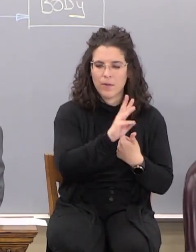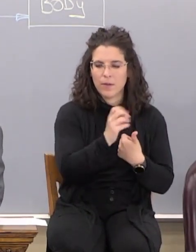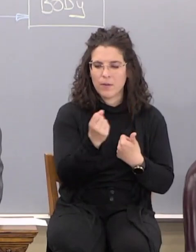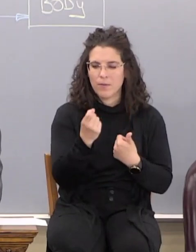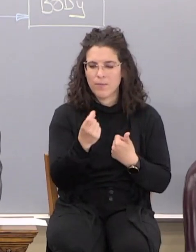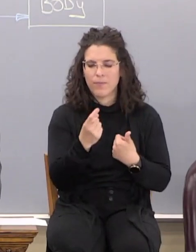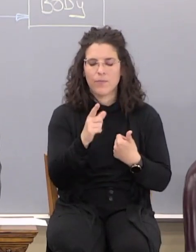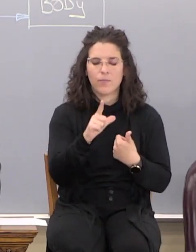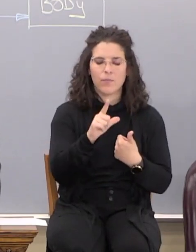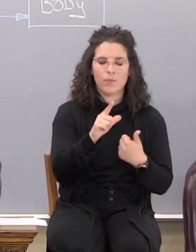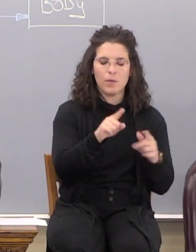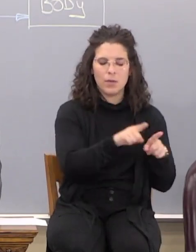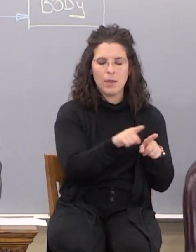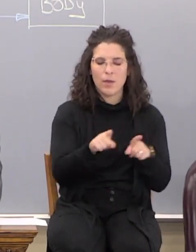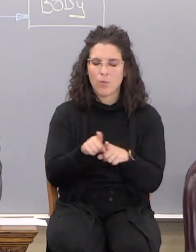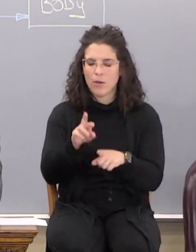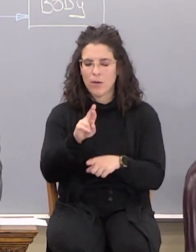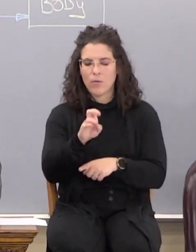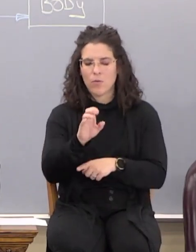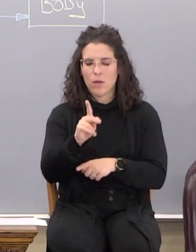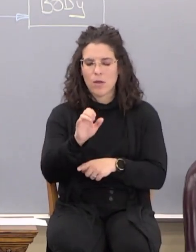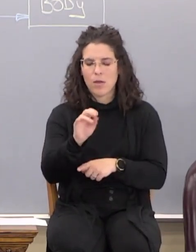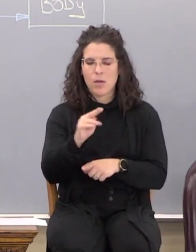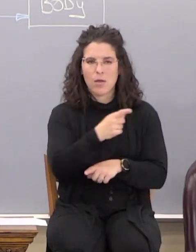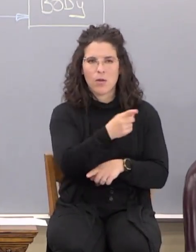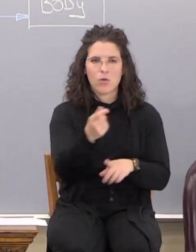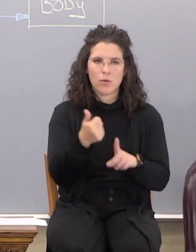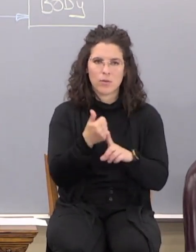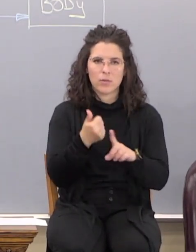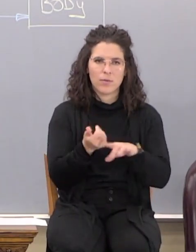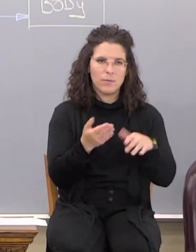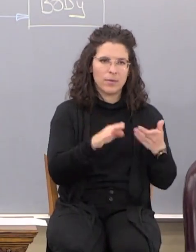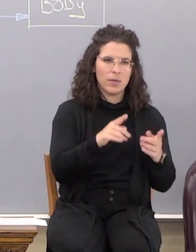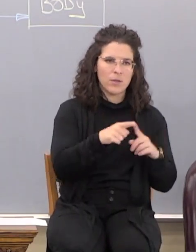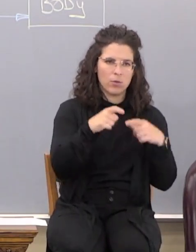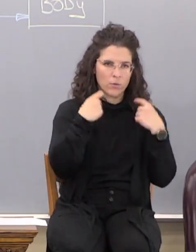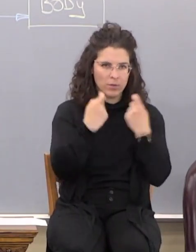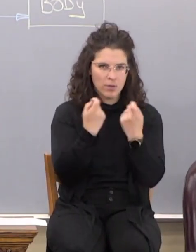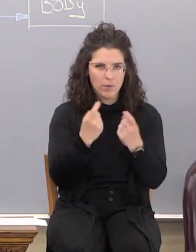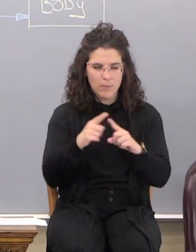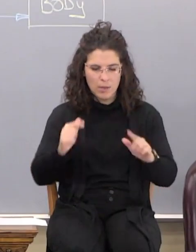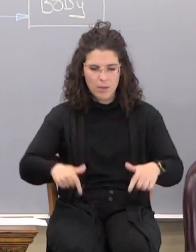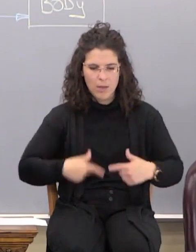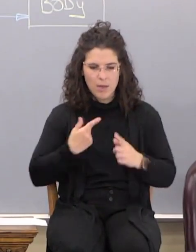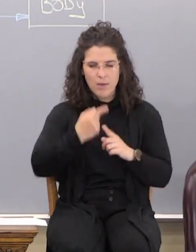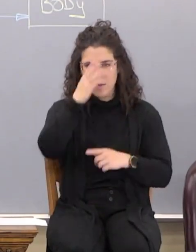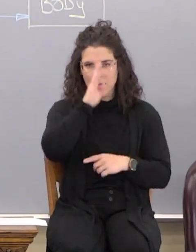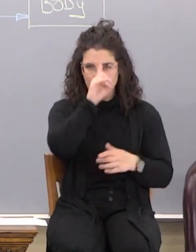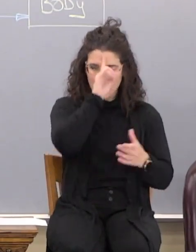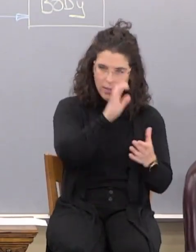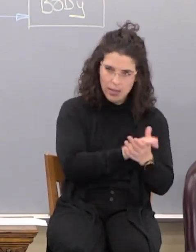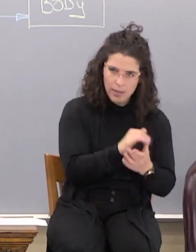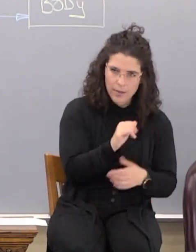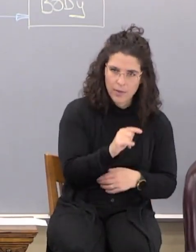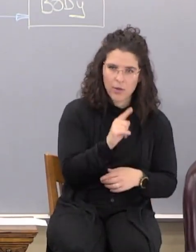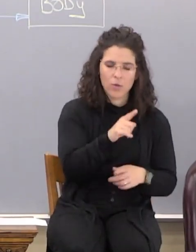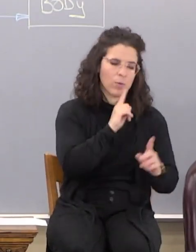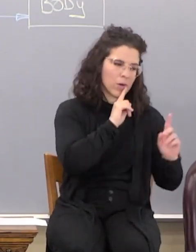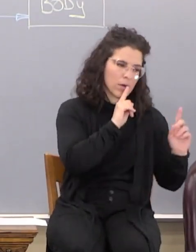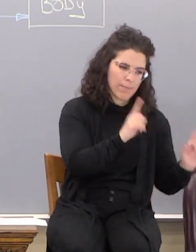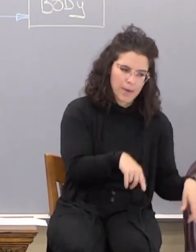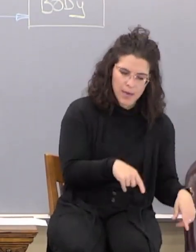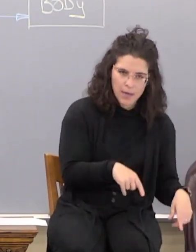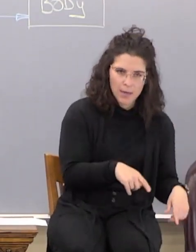likewise, reckon ye yourselves also to be dead indeed unto sin, but alive unto God. Believe it. You are